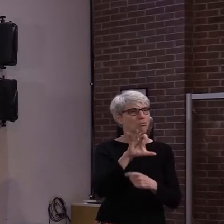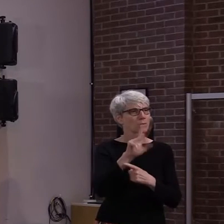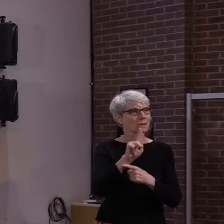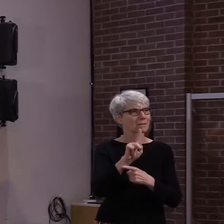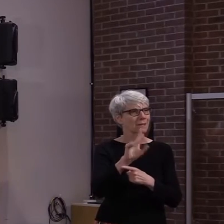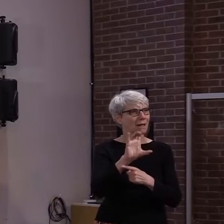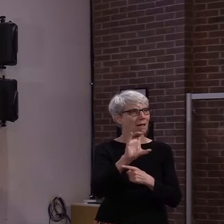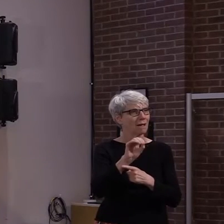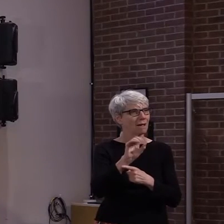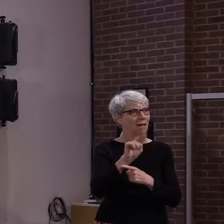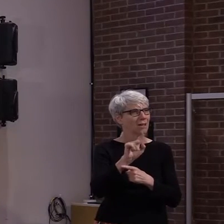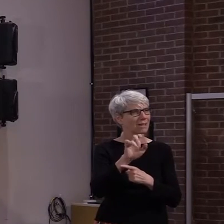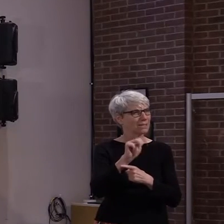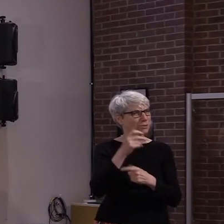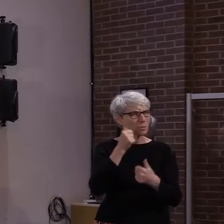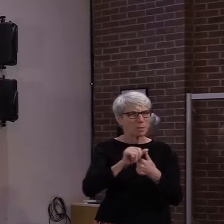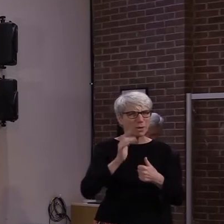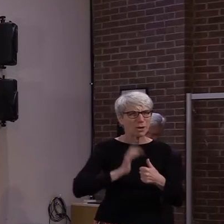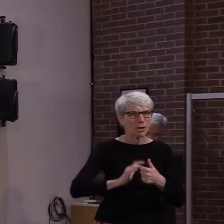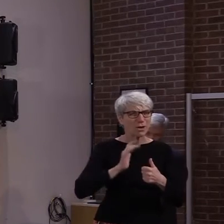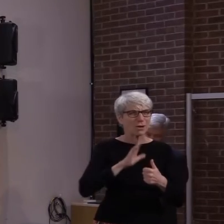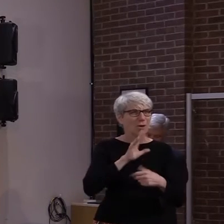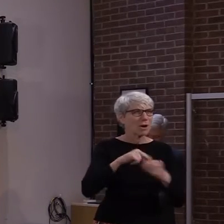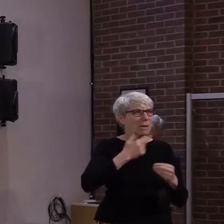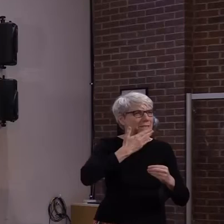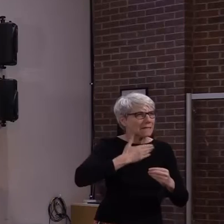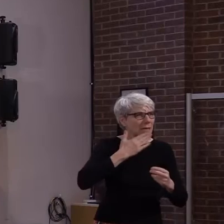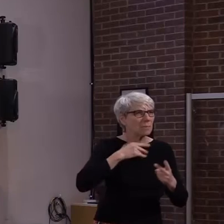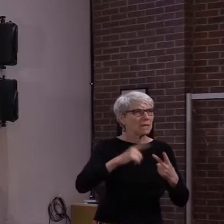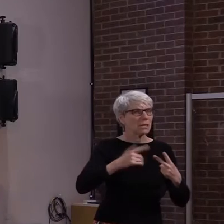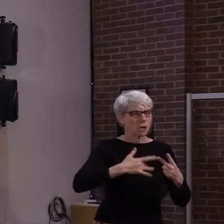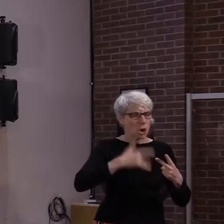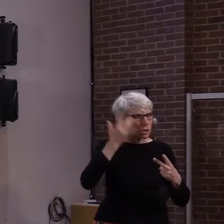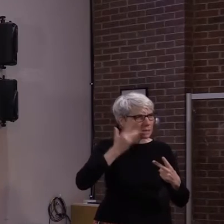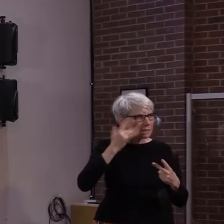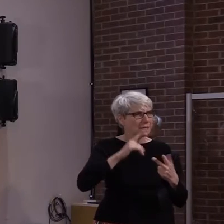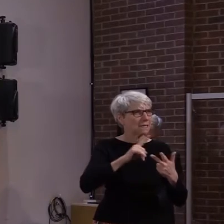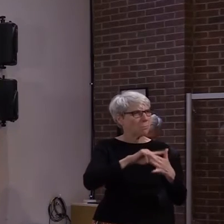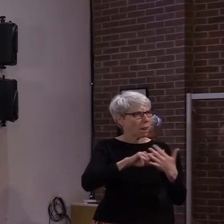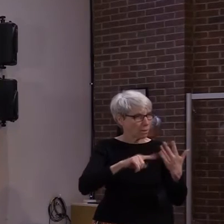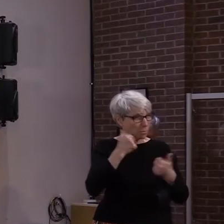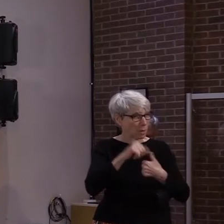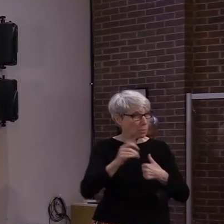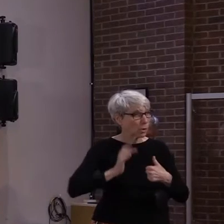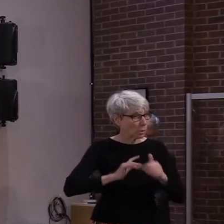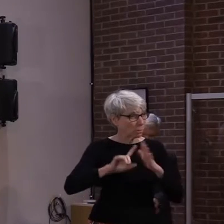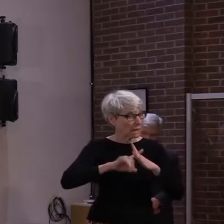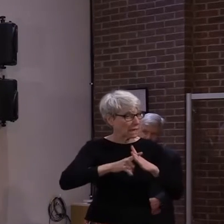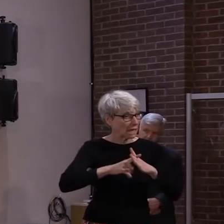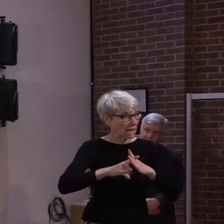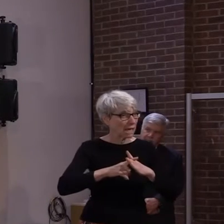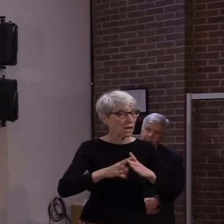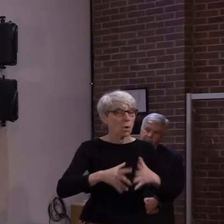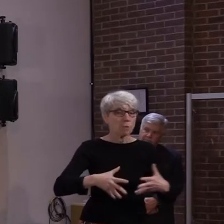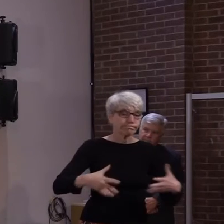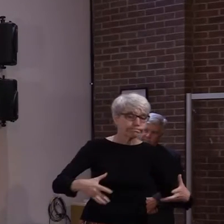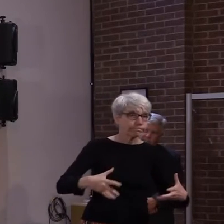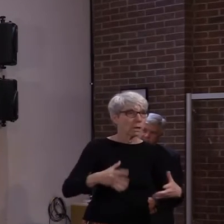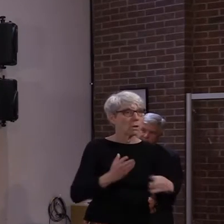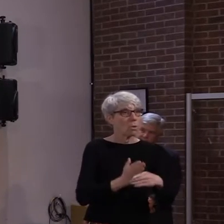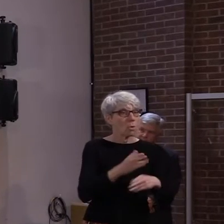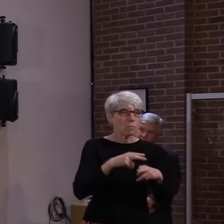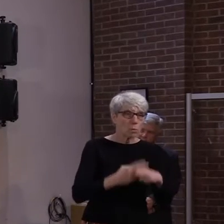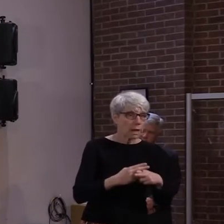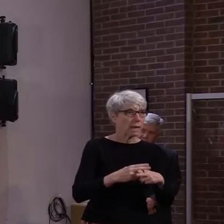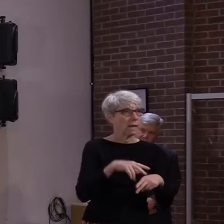were ramping up our vaccine strategy. So conditions like heart disease, obesity, diabetes